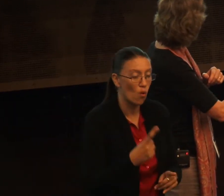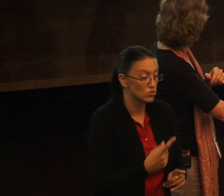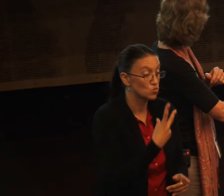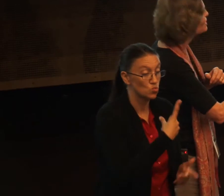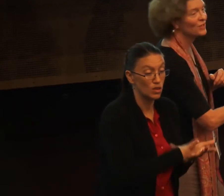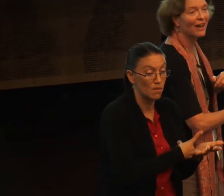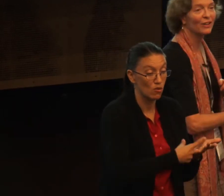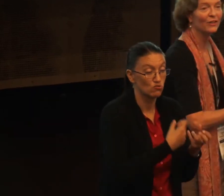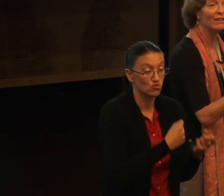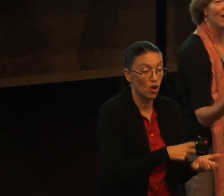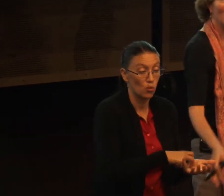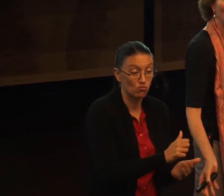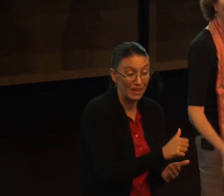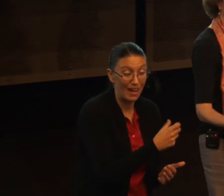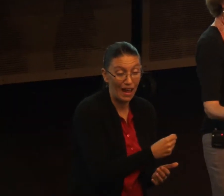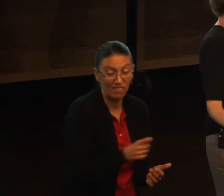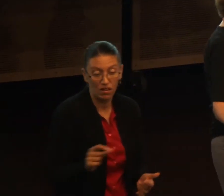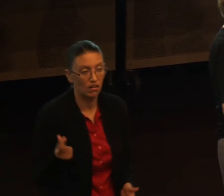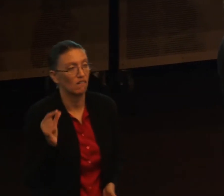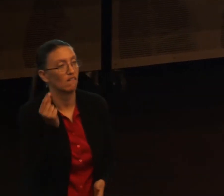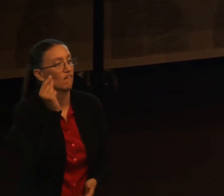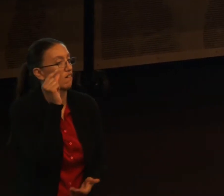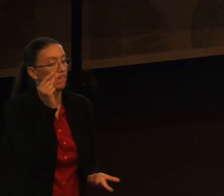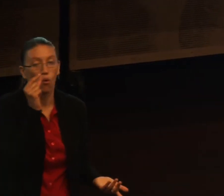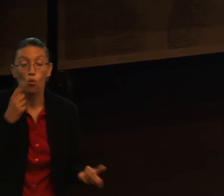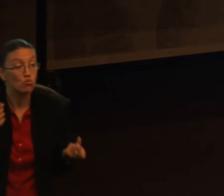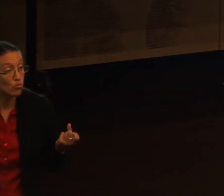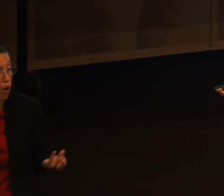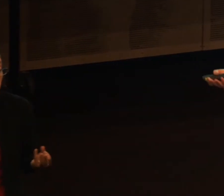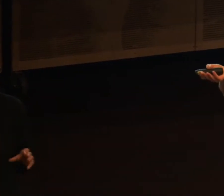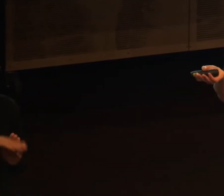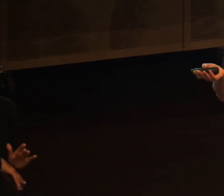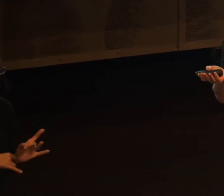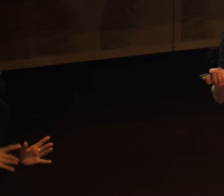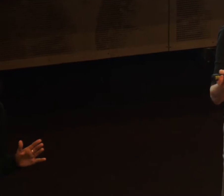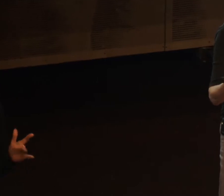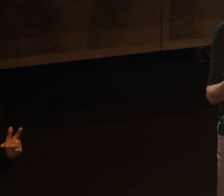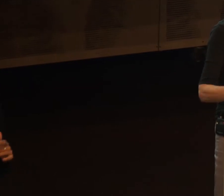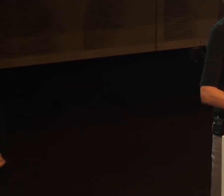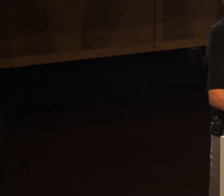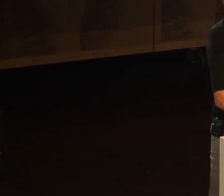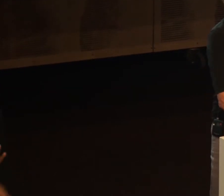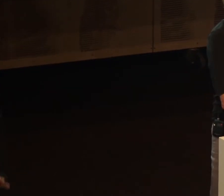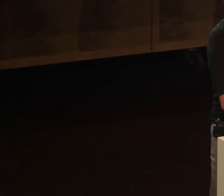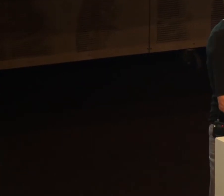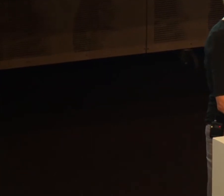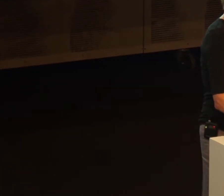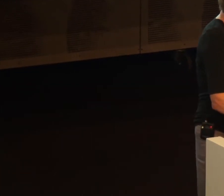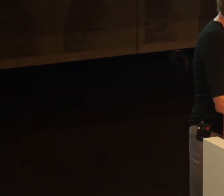that don't form this prosodic unit, are really omitted almost all the time. Okay?